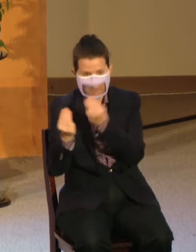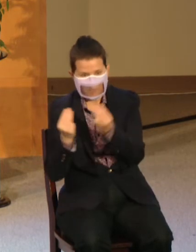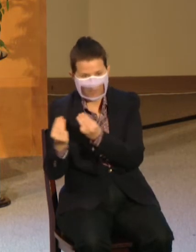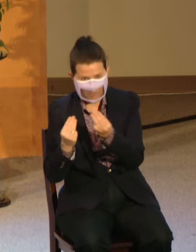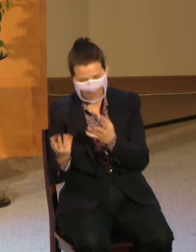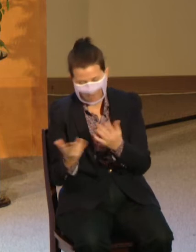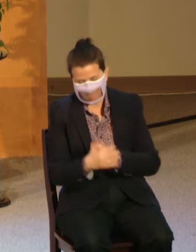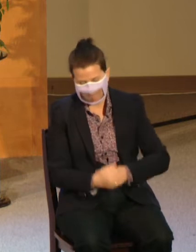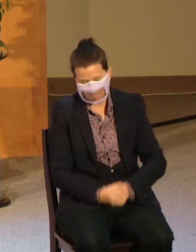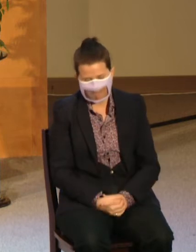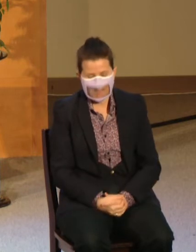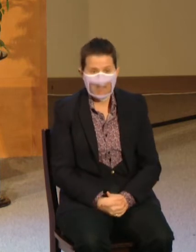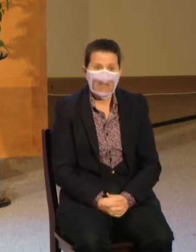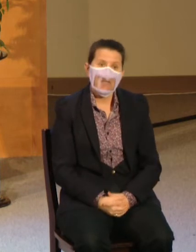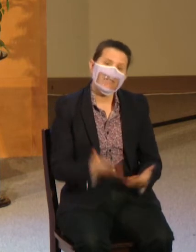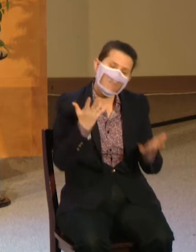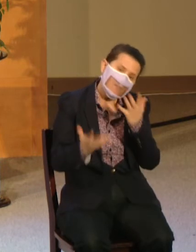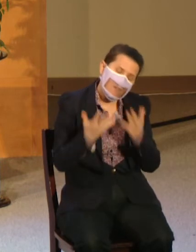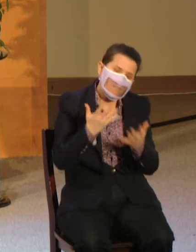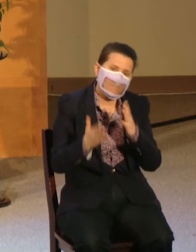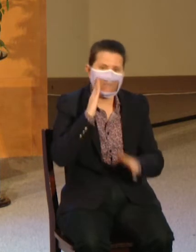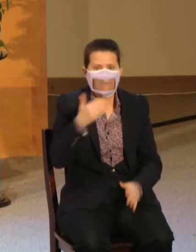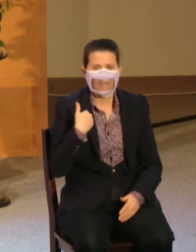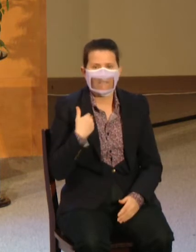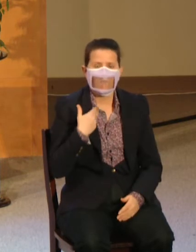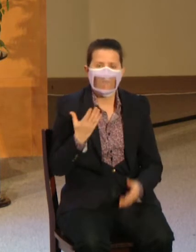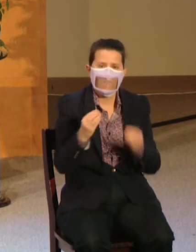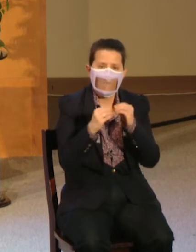And no doubt I'd probably be making more in Social Security now too.